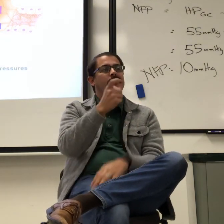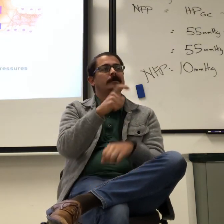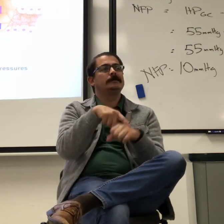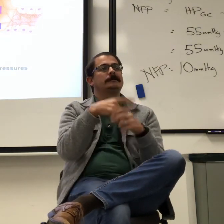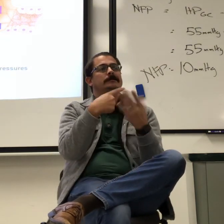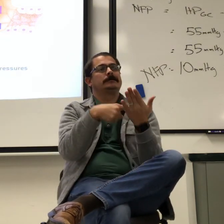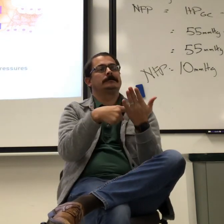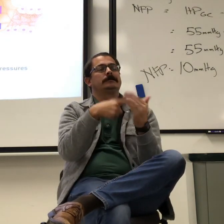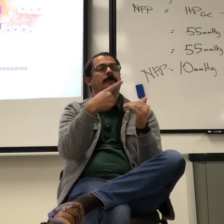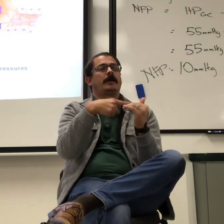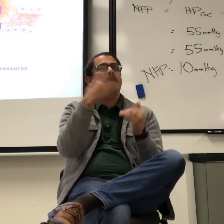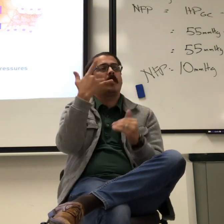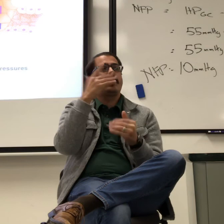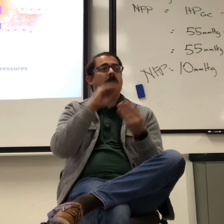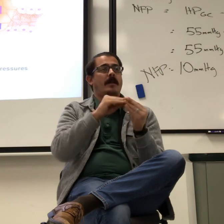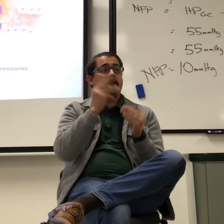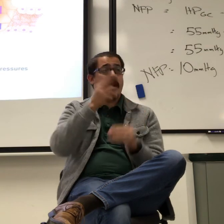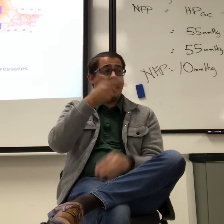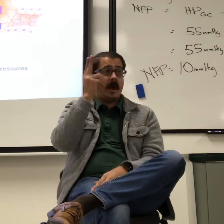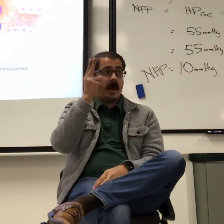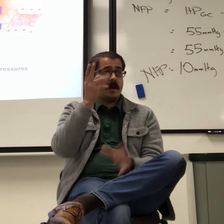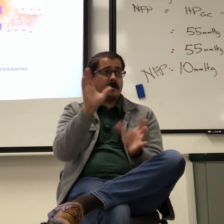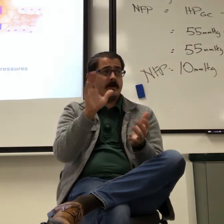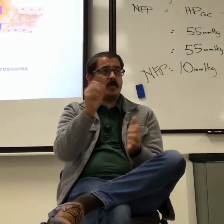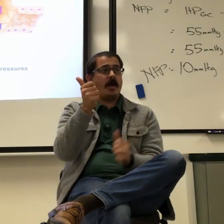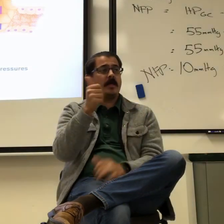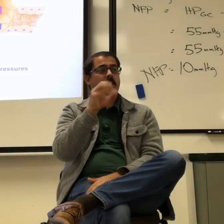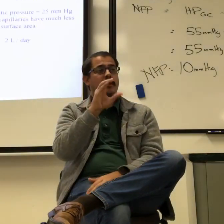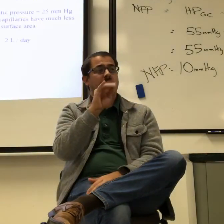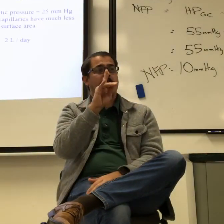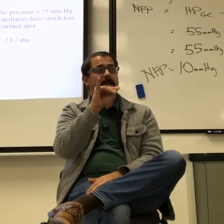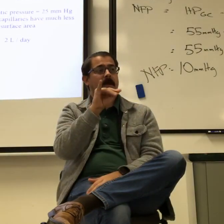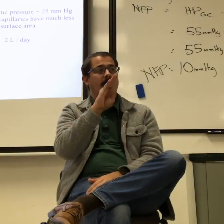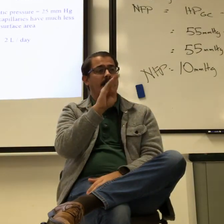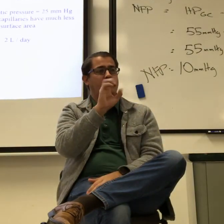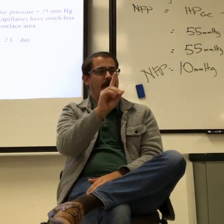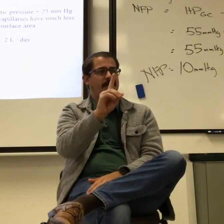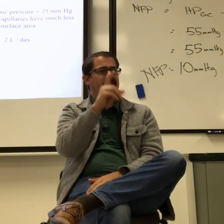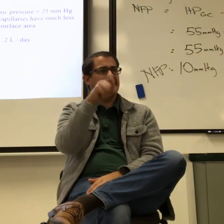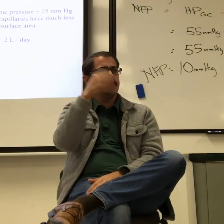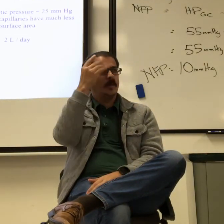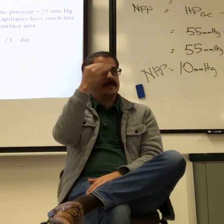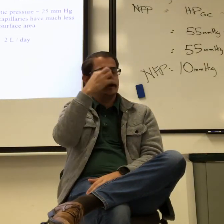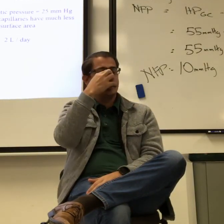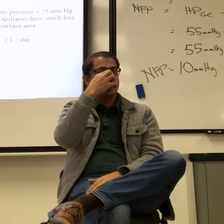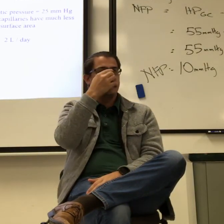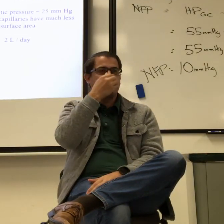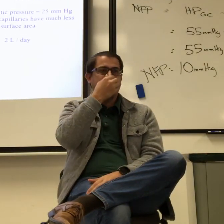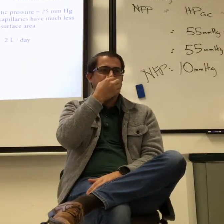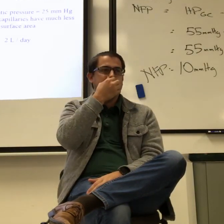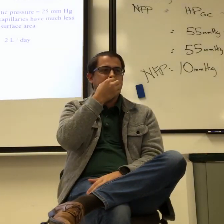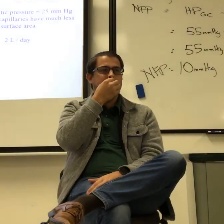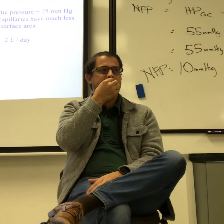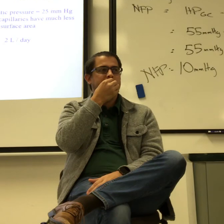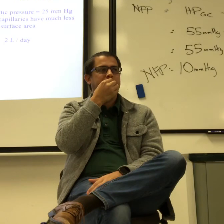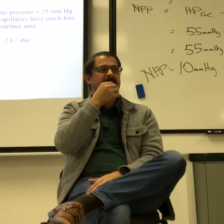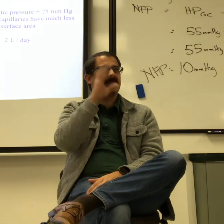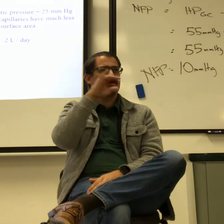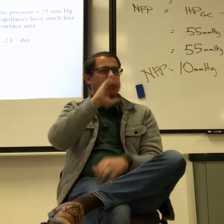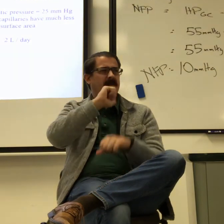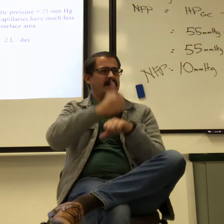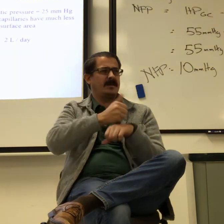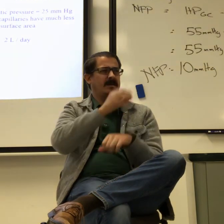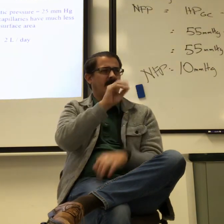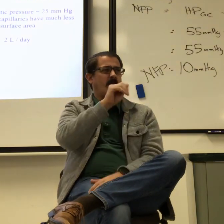why that number is higher compared to other capillary beds. You have to consider, again, the weird arrangement where you have